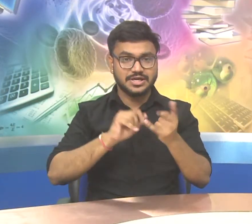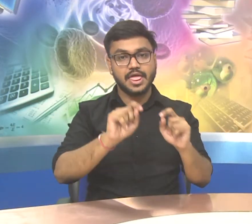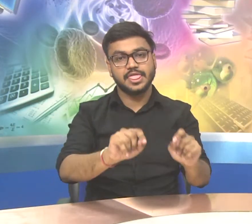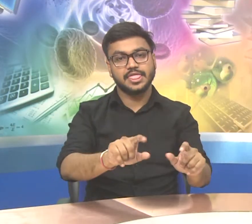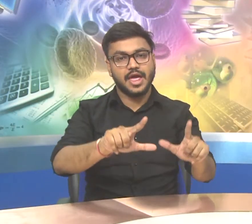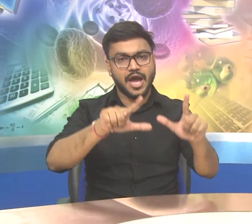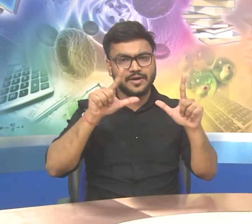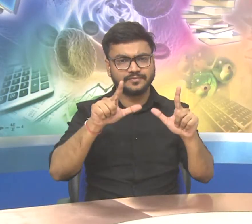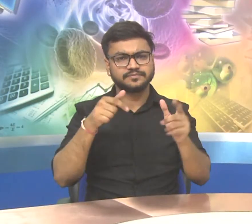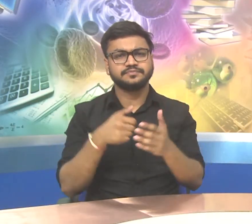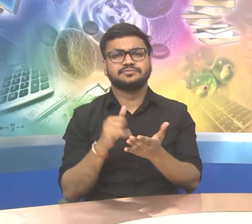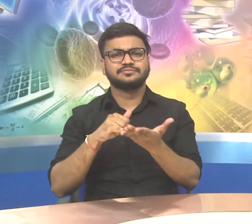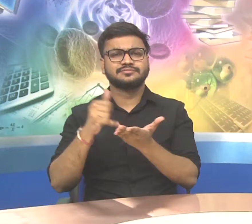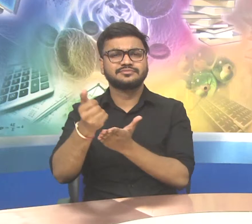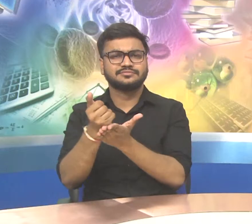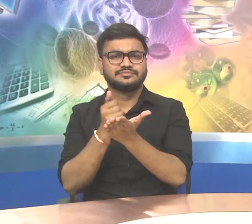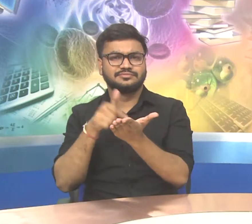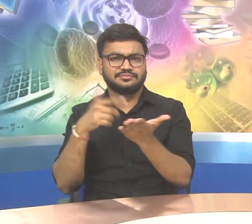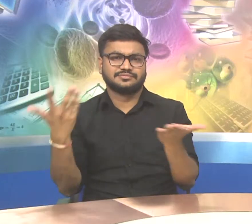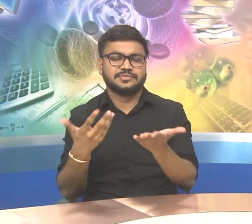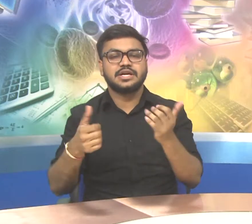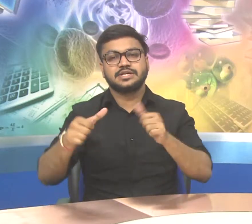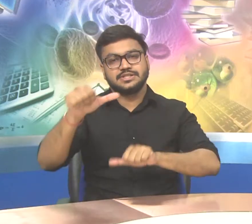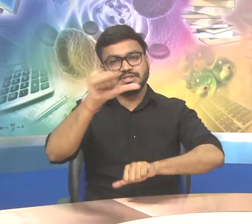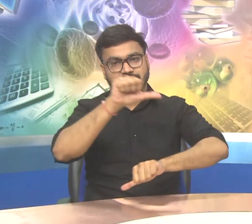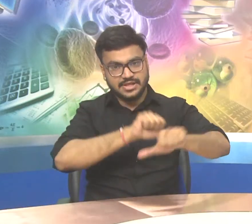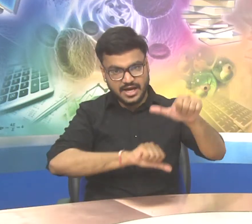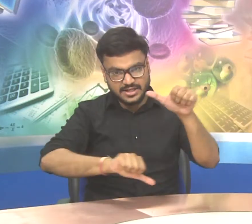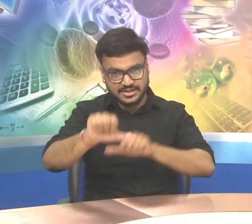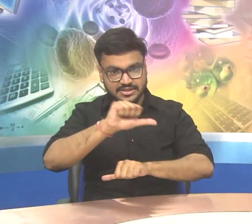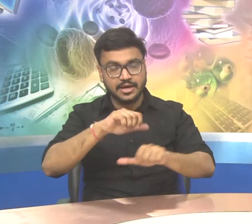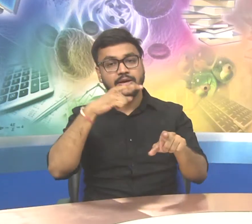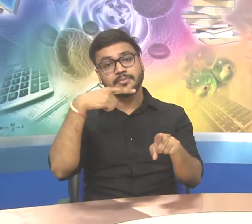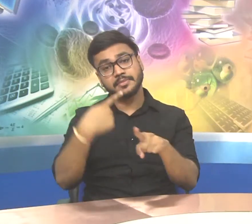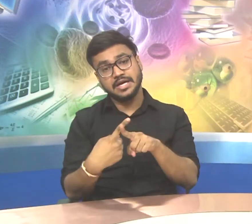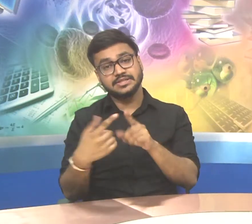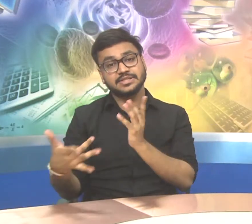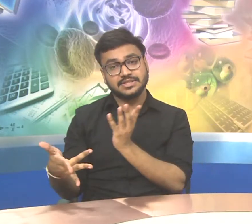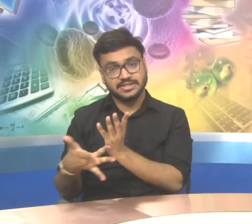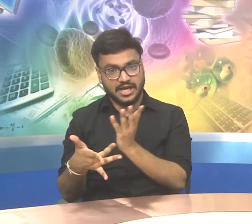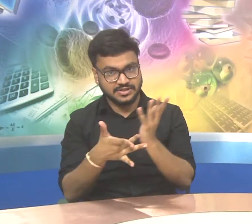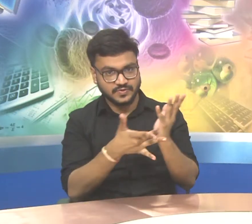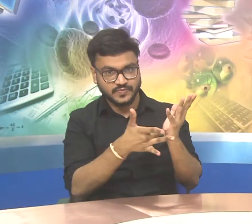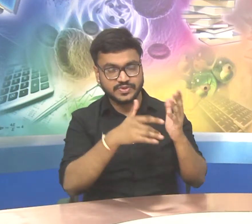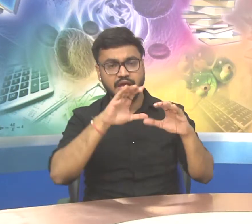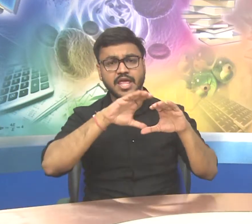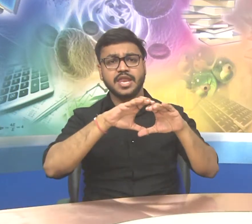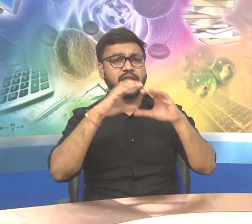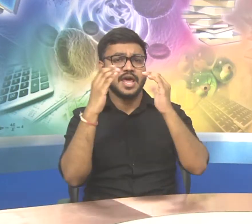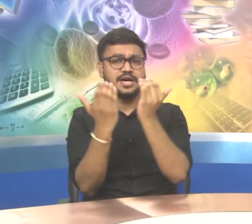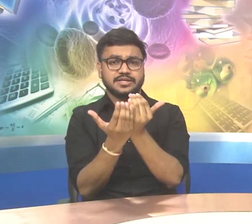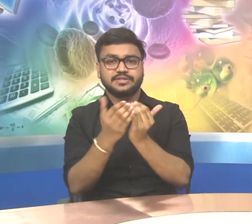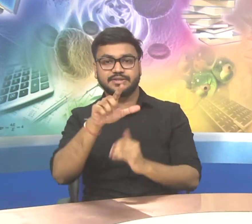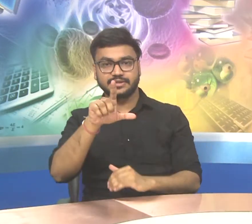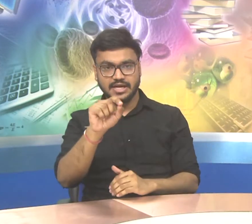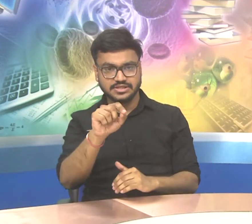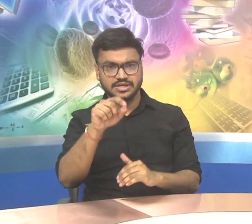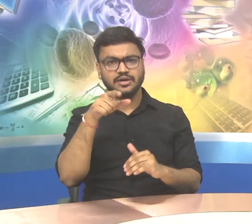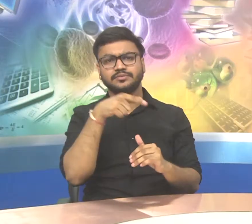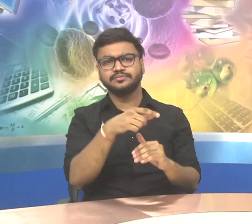Welcome to NIOS live classes, subject Science and Technology, class